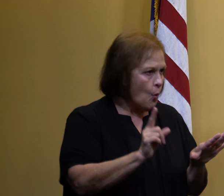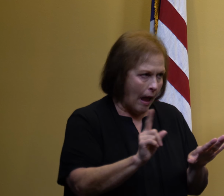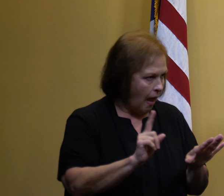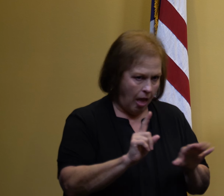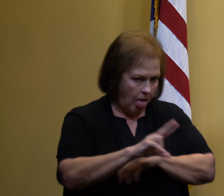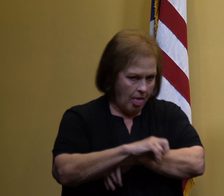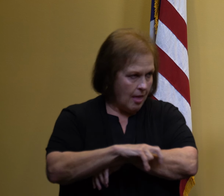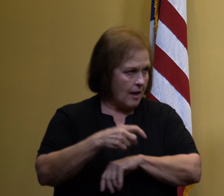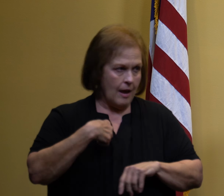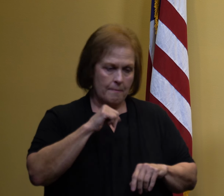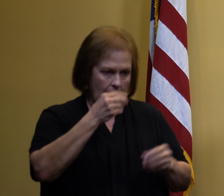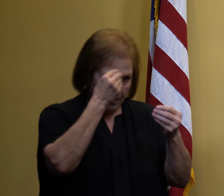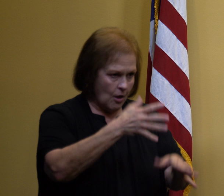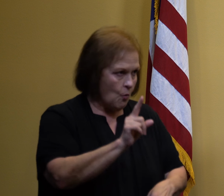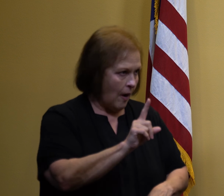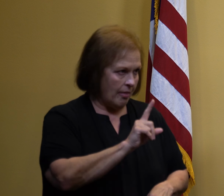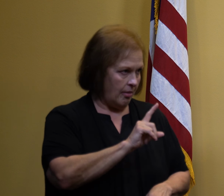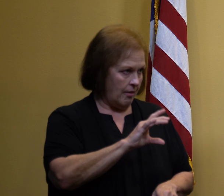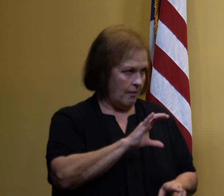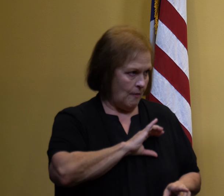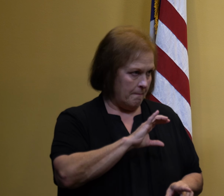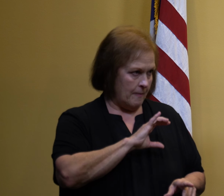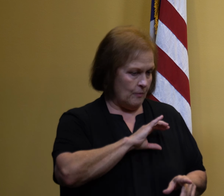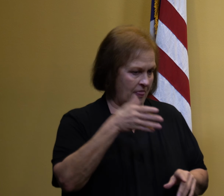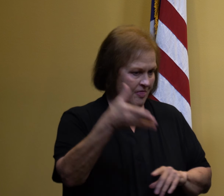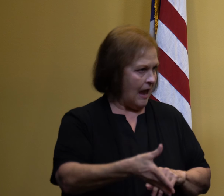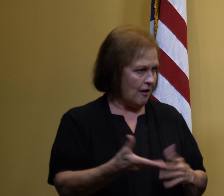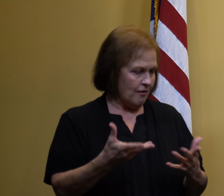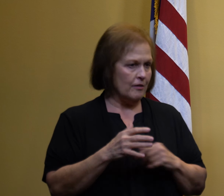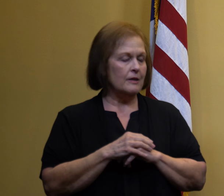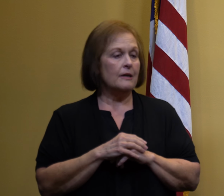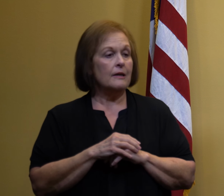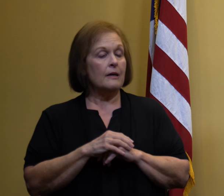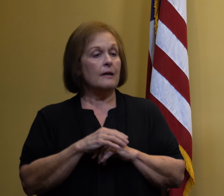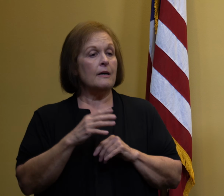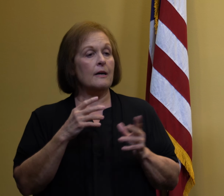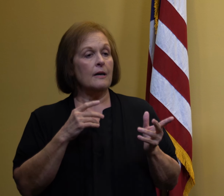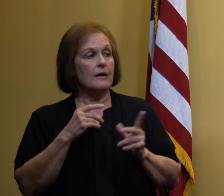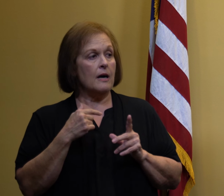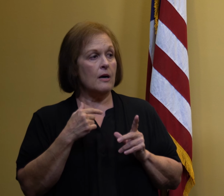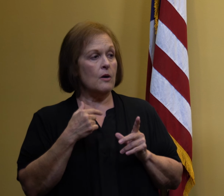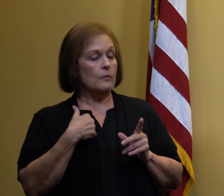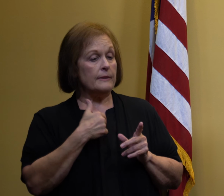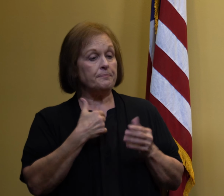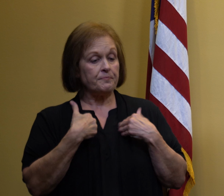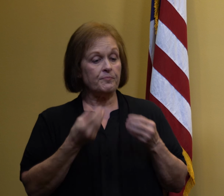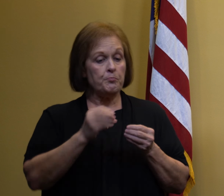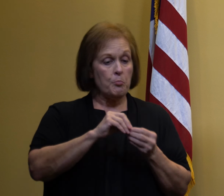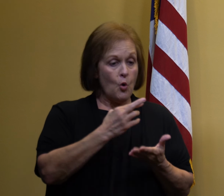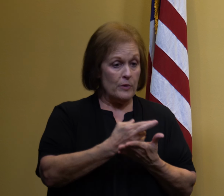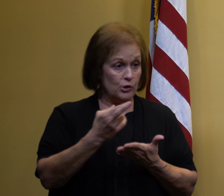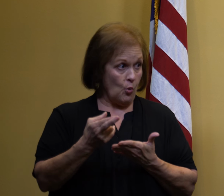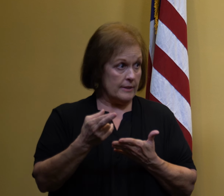are. I'm not going to inform the criminals. But what I do want to say is that we're just putting more resources to